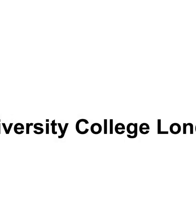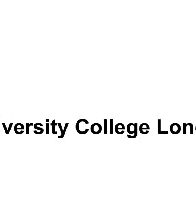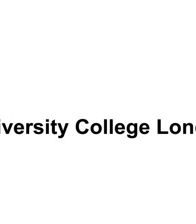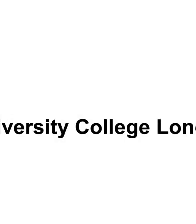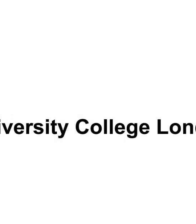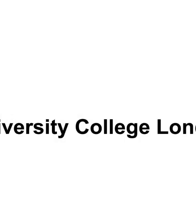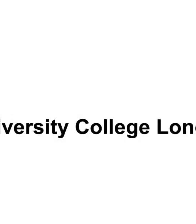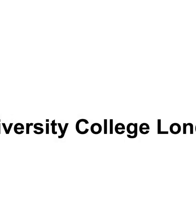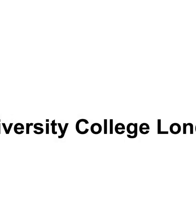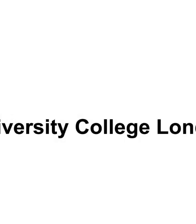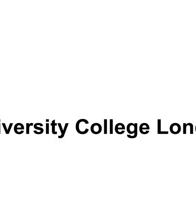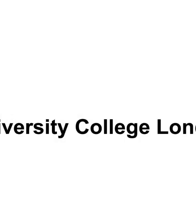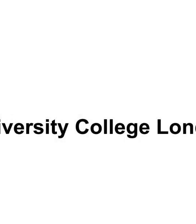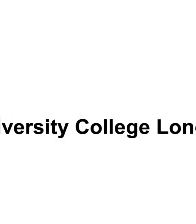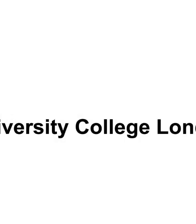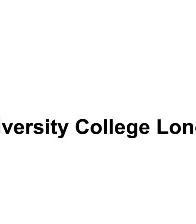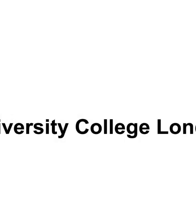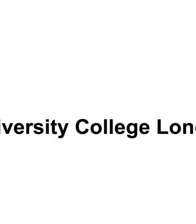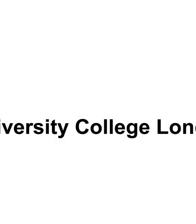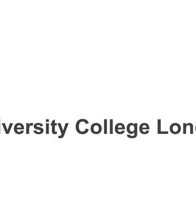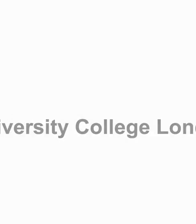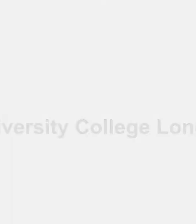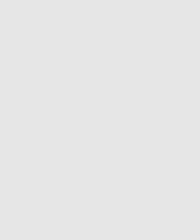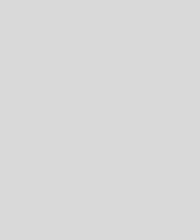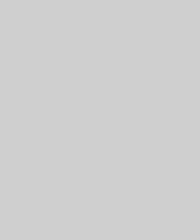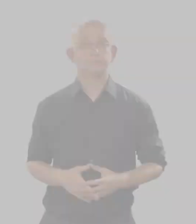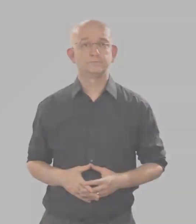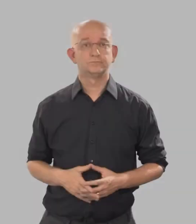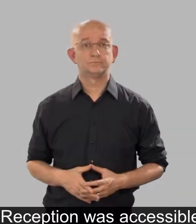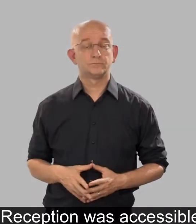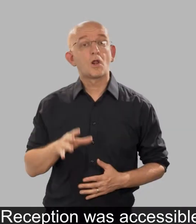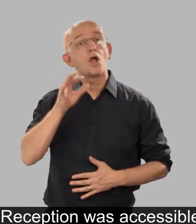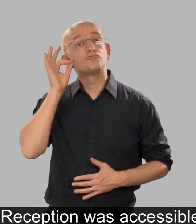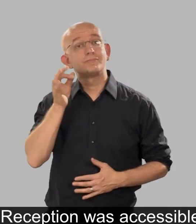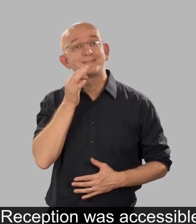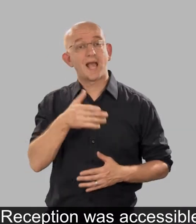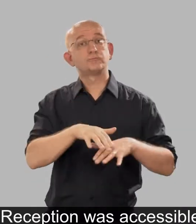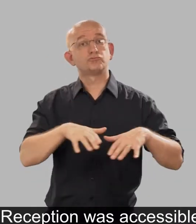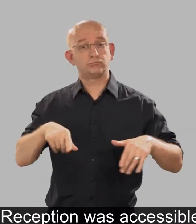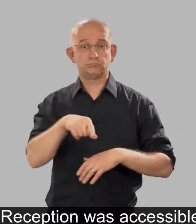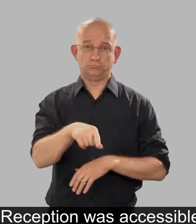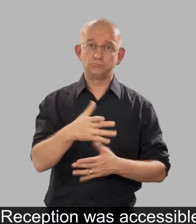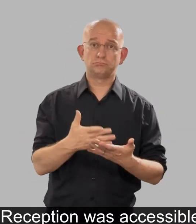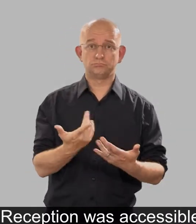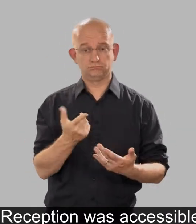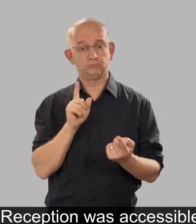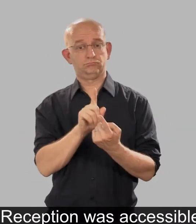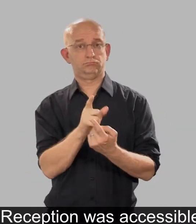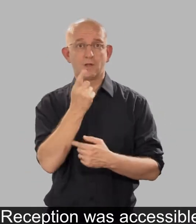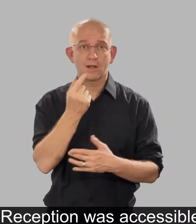University College London. Reception was accessible